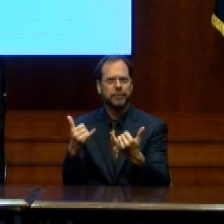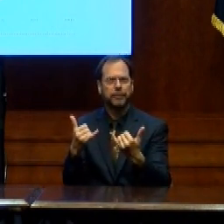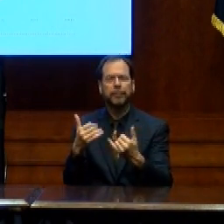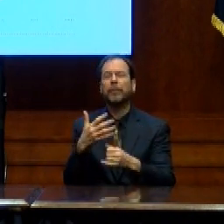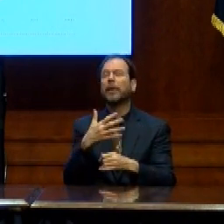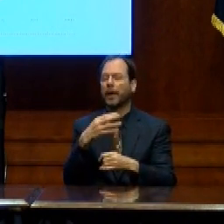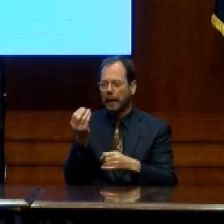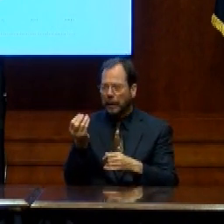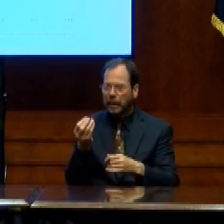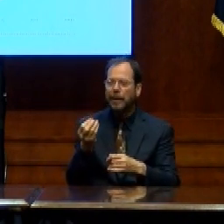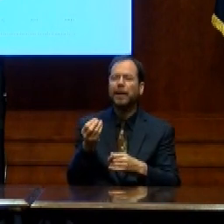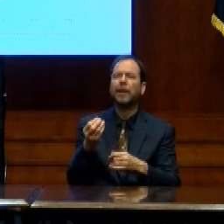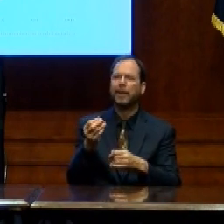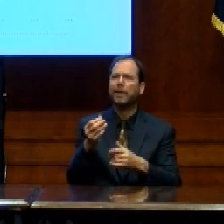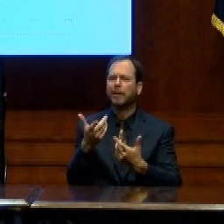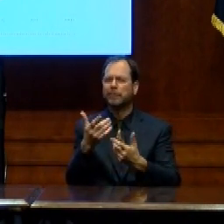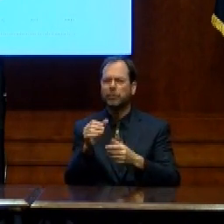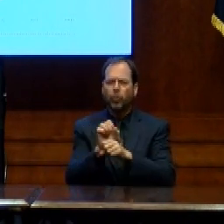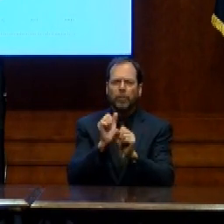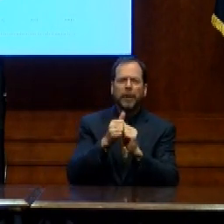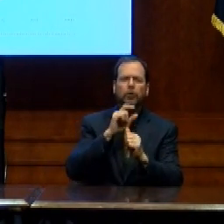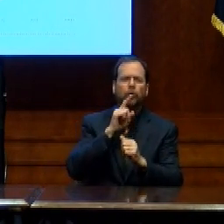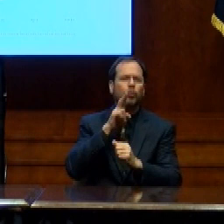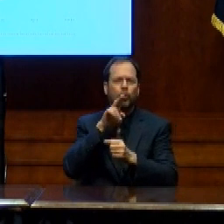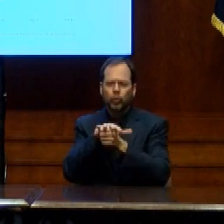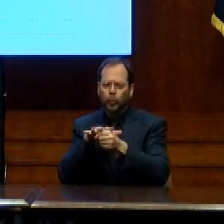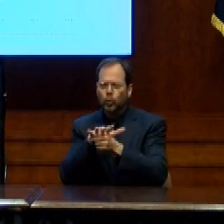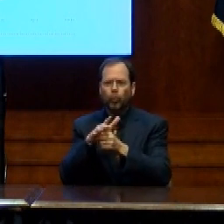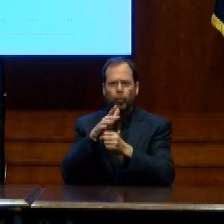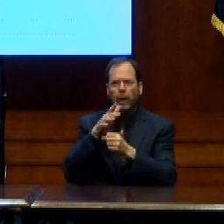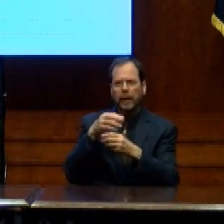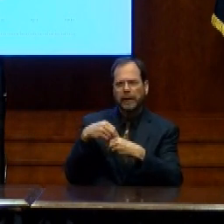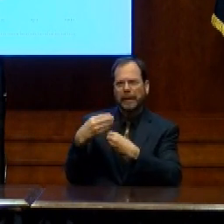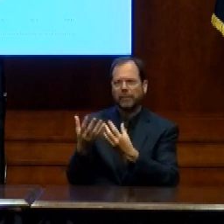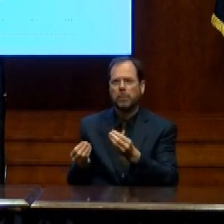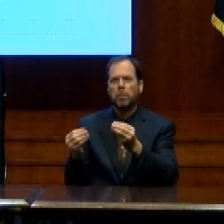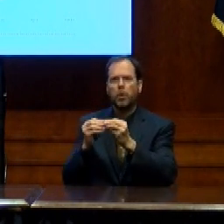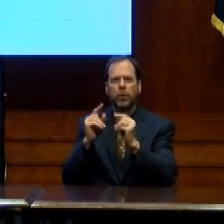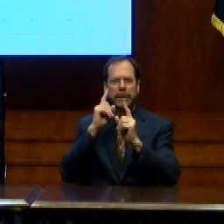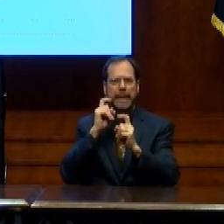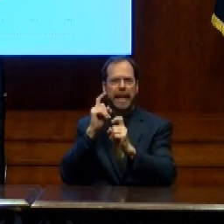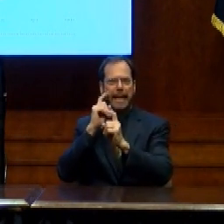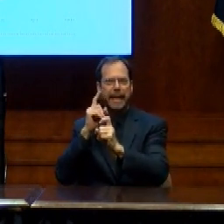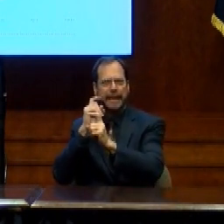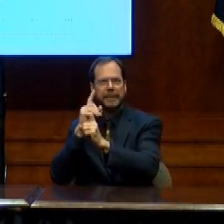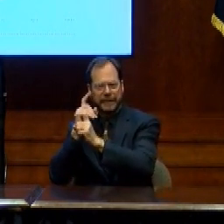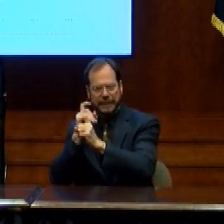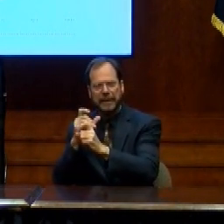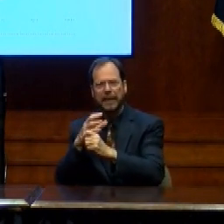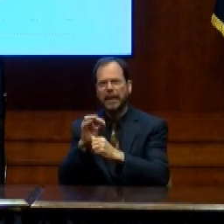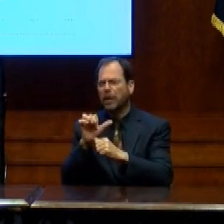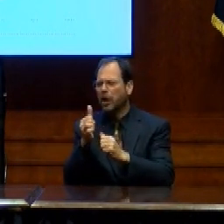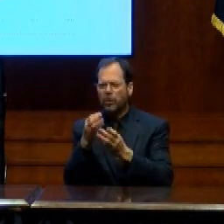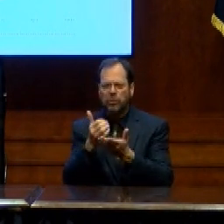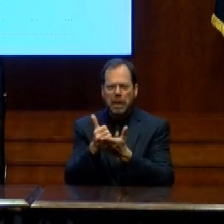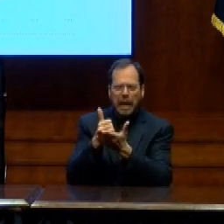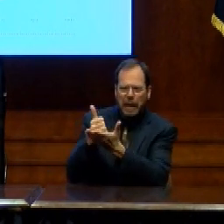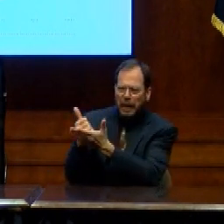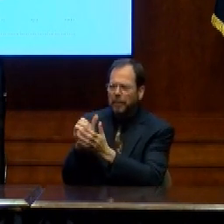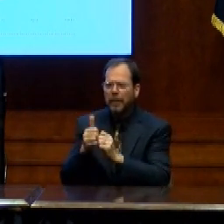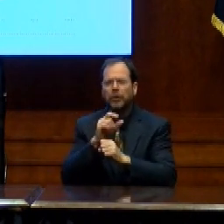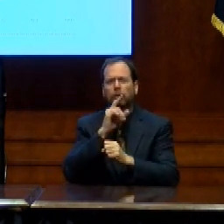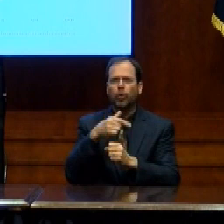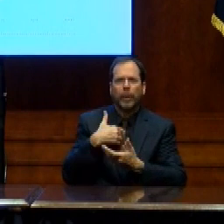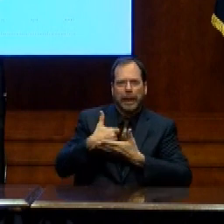Also, I worked to make sure that Harris County would be receiving more testing capabilities as well as some other strategies to make sure